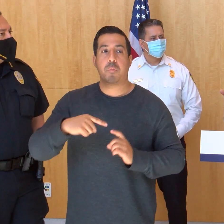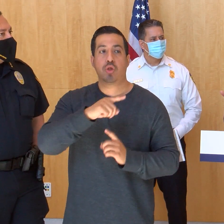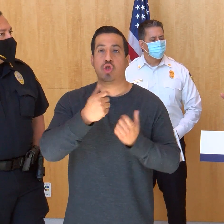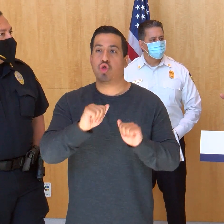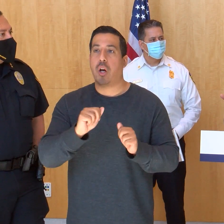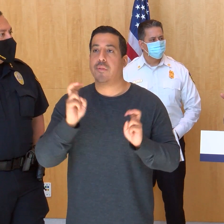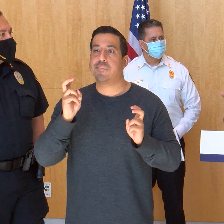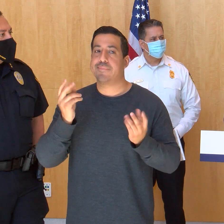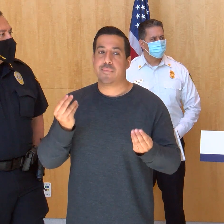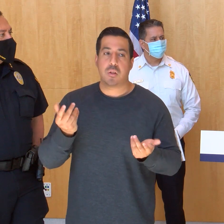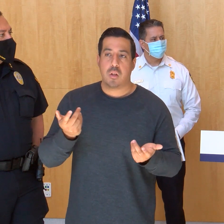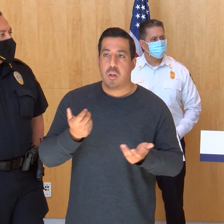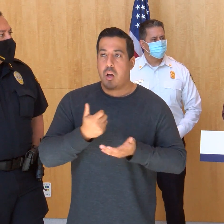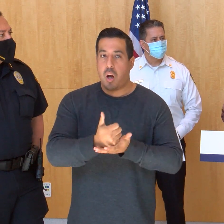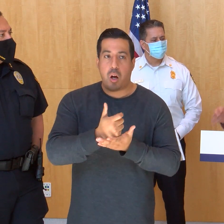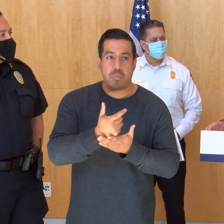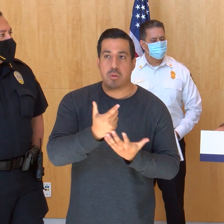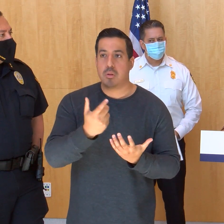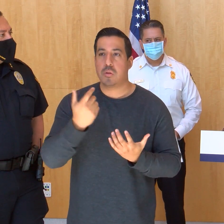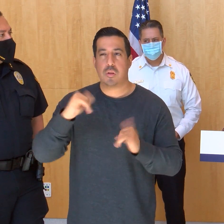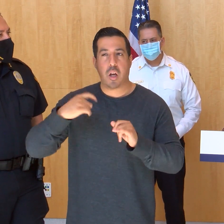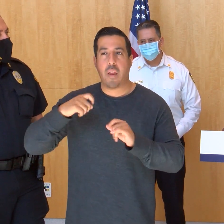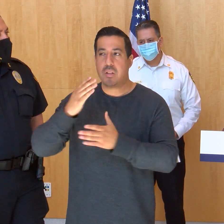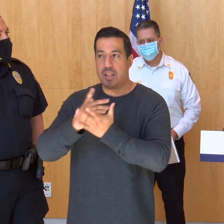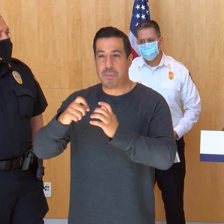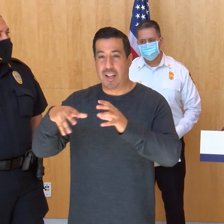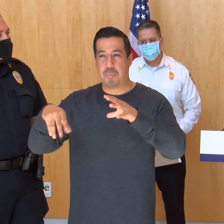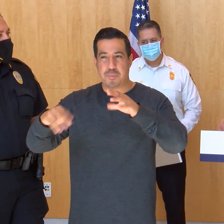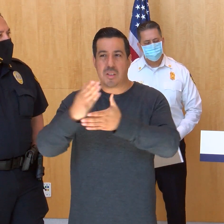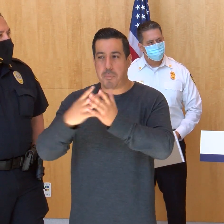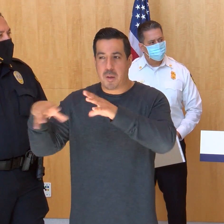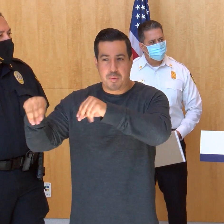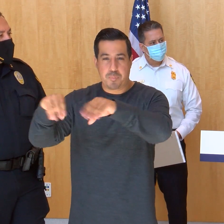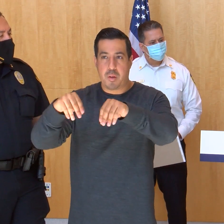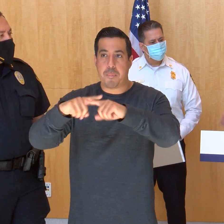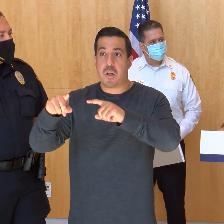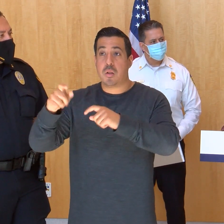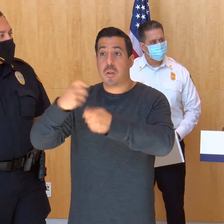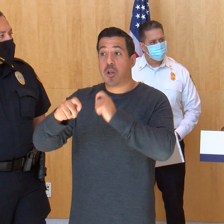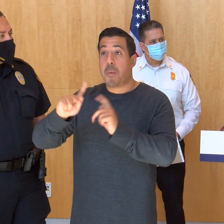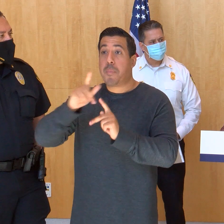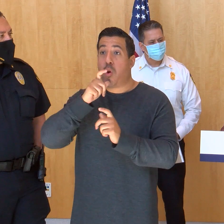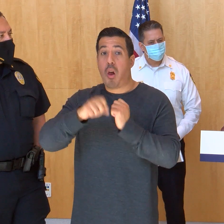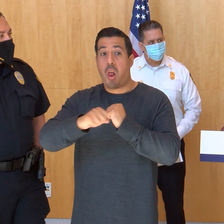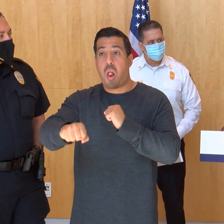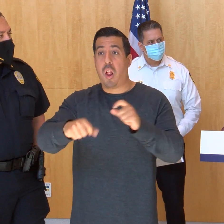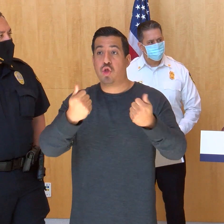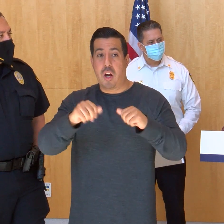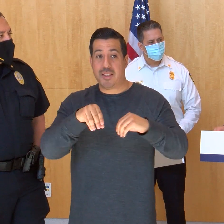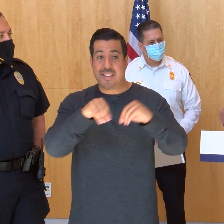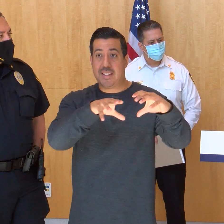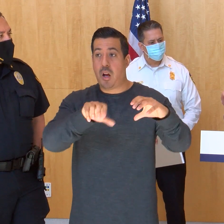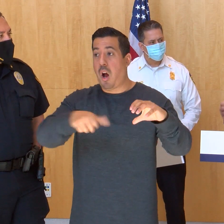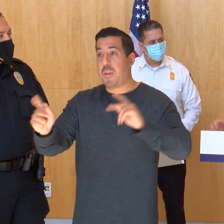make a trade-off. We still have to have the same amount of power outages, but we're trying to trade off those who've been out for the extended period of